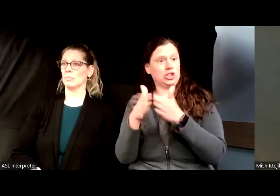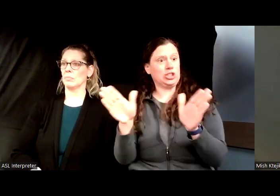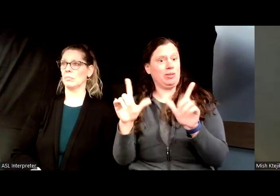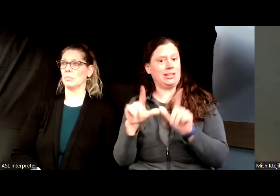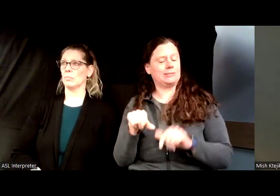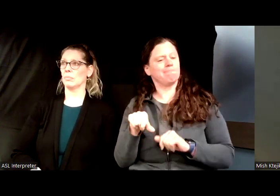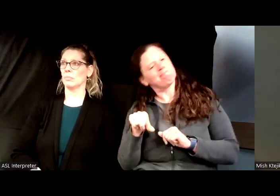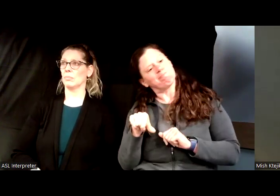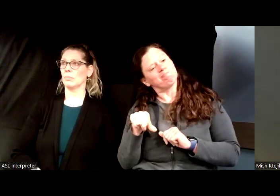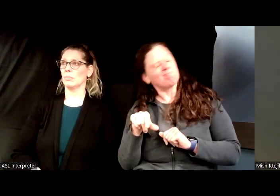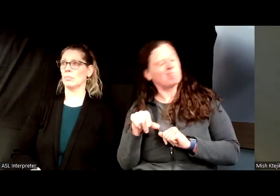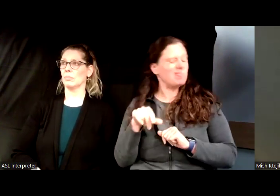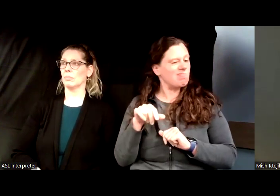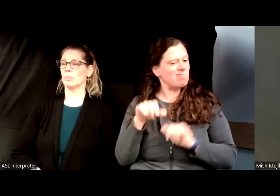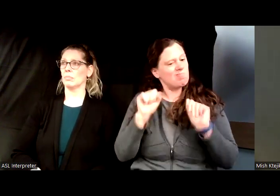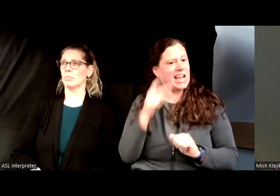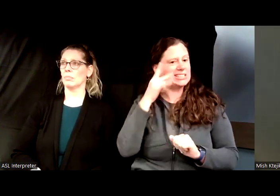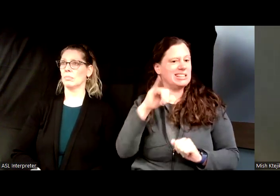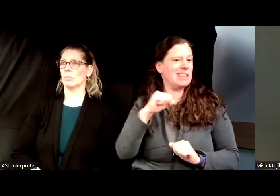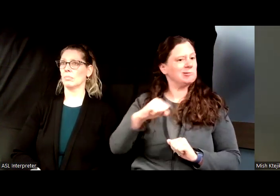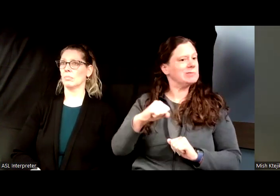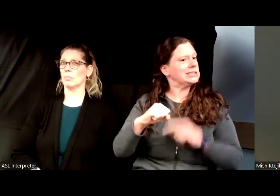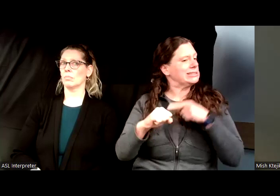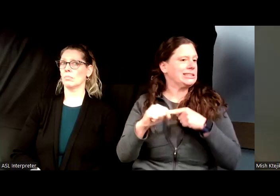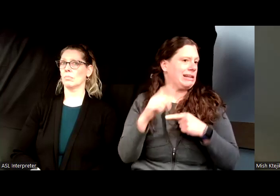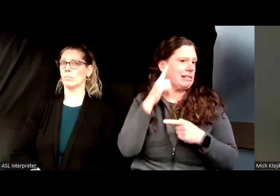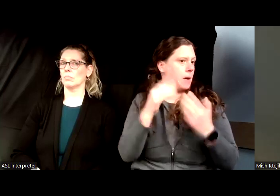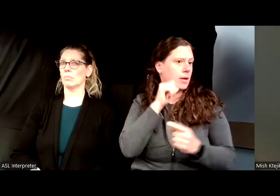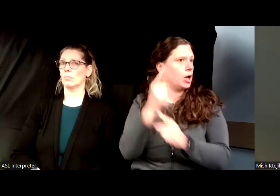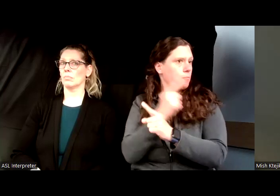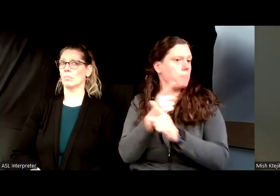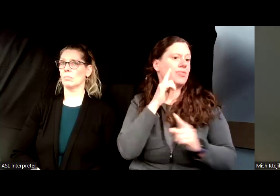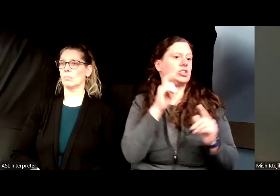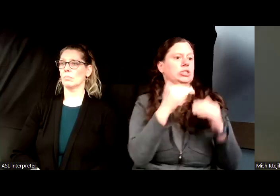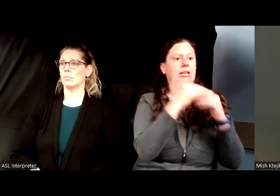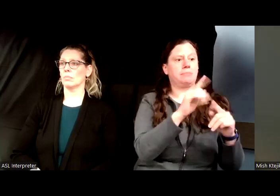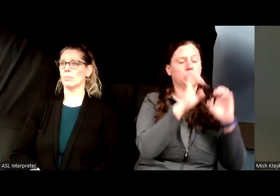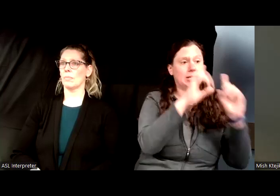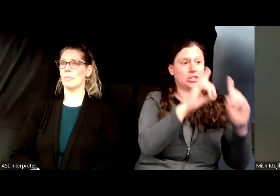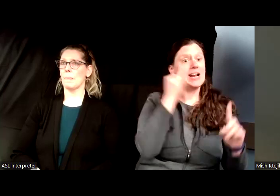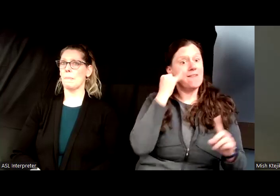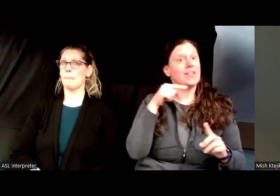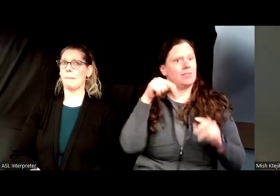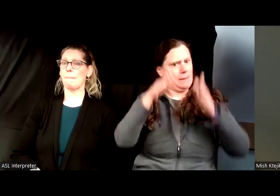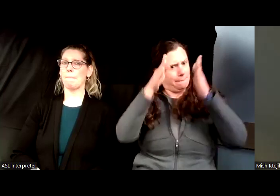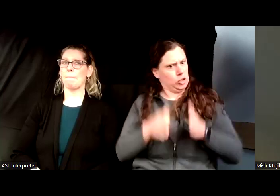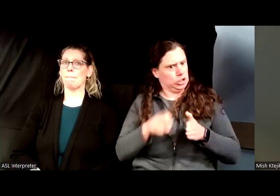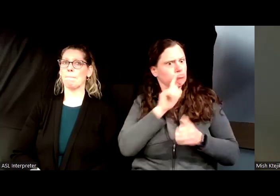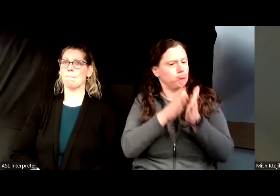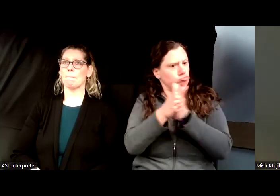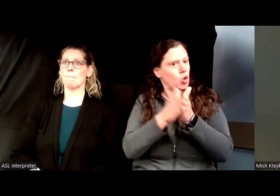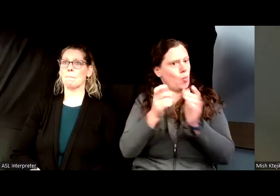I mean, just considering that it's under more of a general license, I mean, I could see there's being some resistance to that not being totally appropriate, but maybe